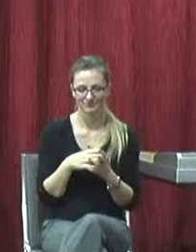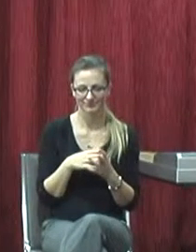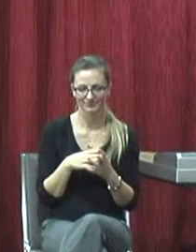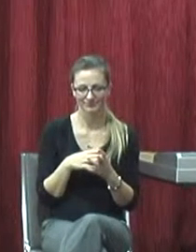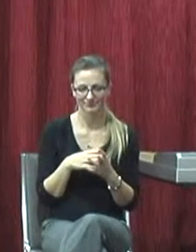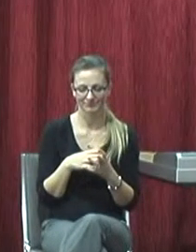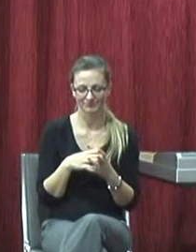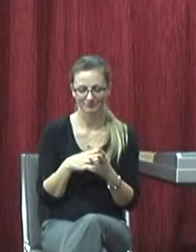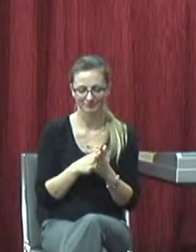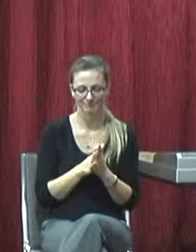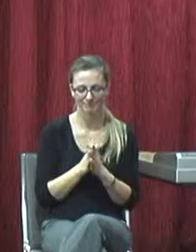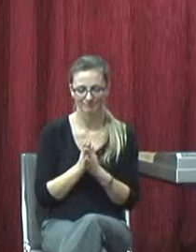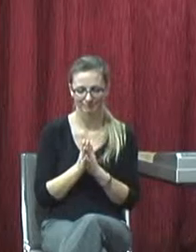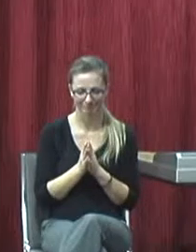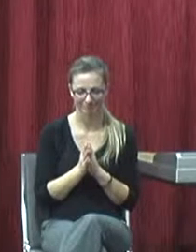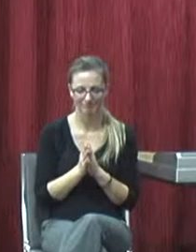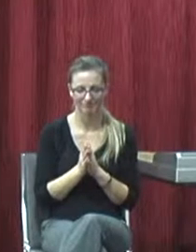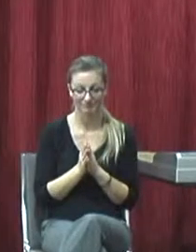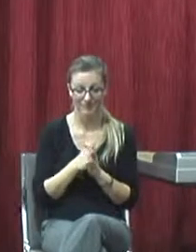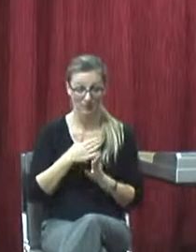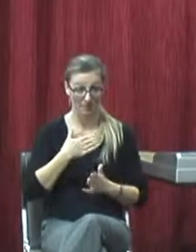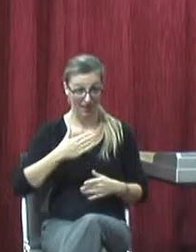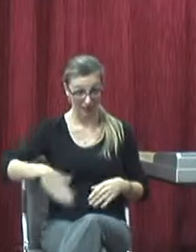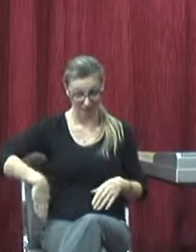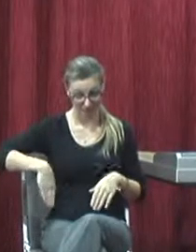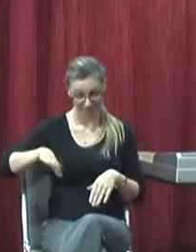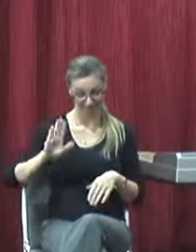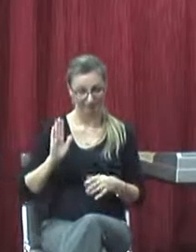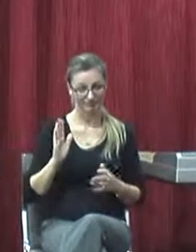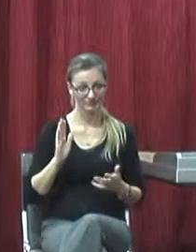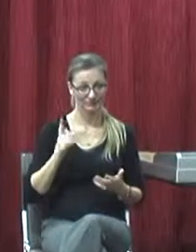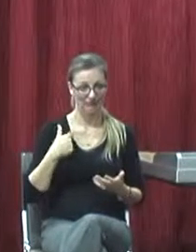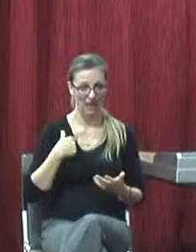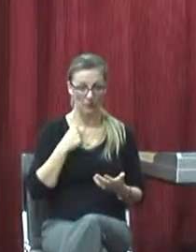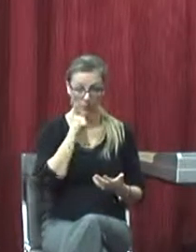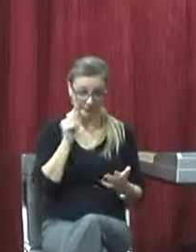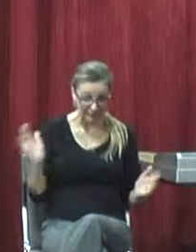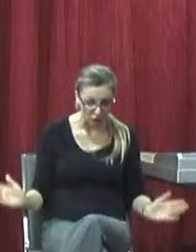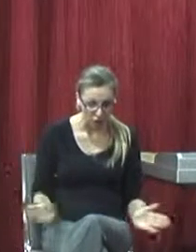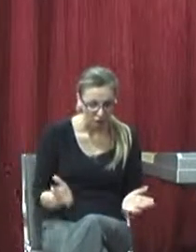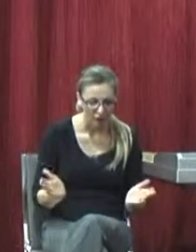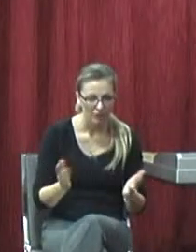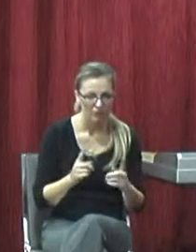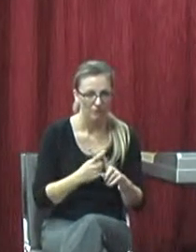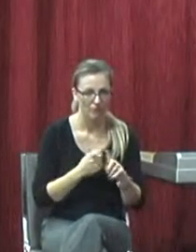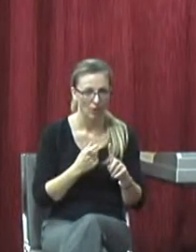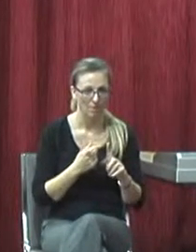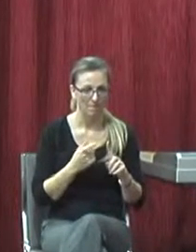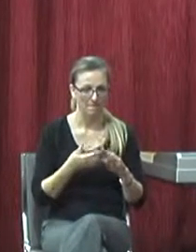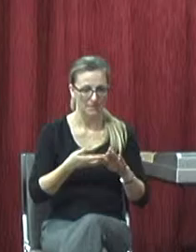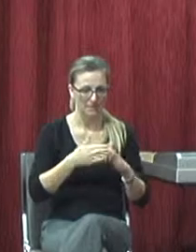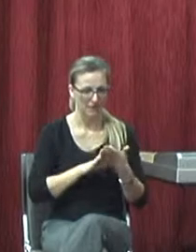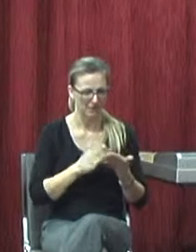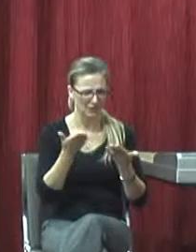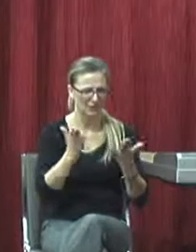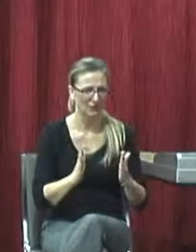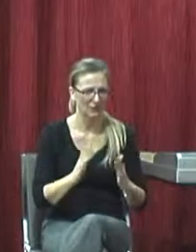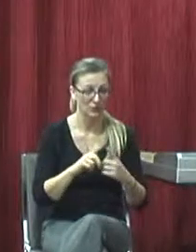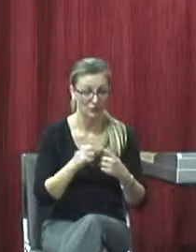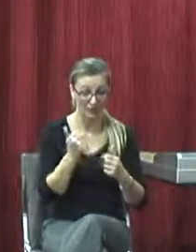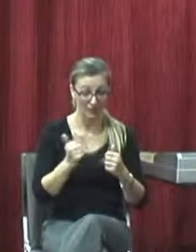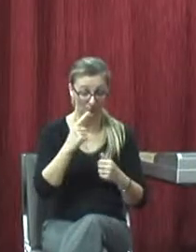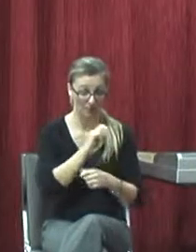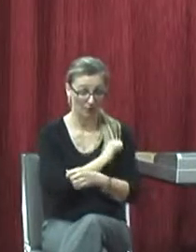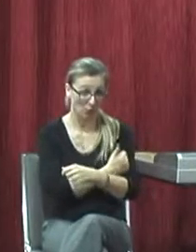So in my growing up, I was discouraged from being any kind of a servant to anybody in authority,